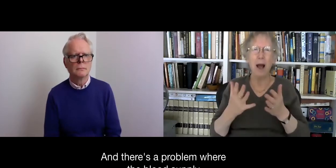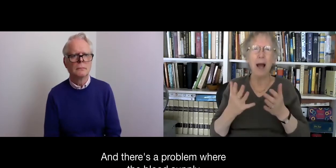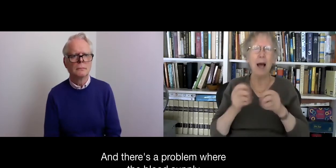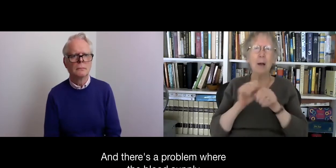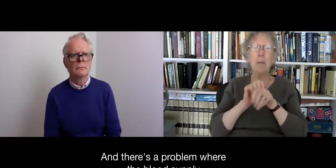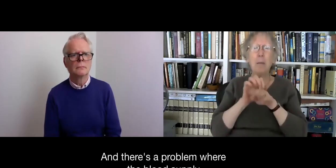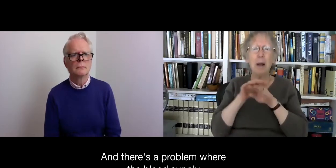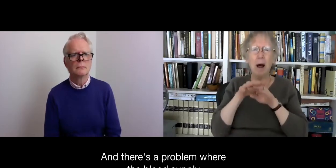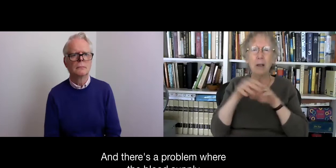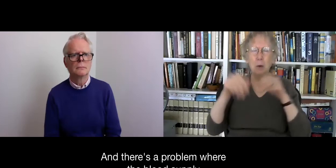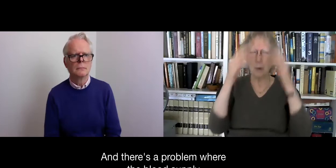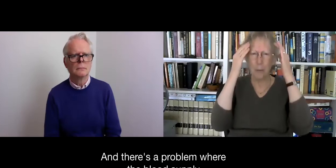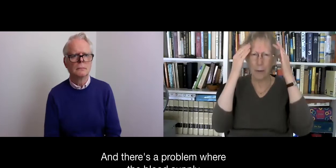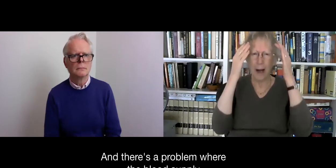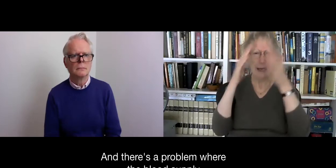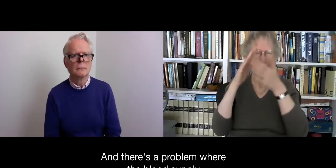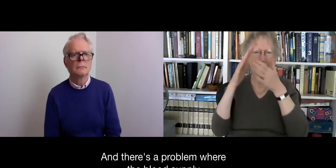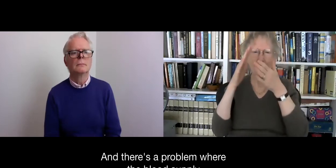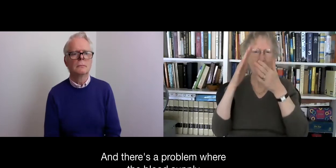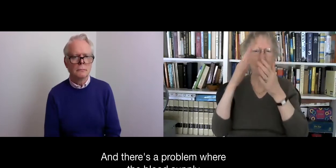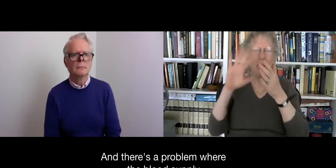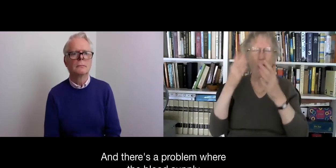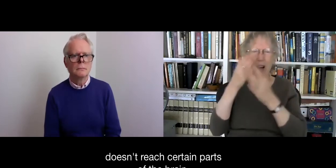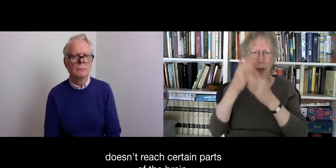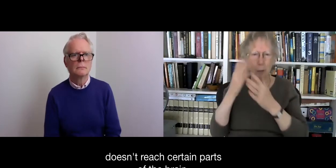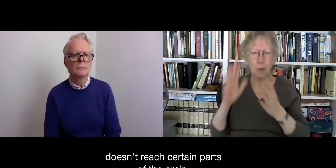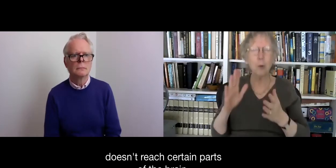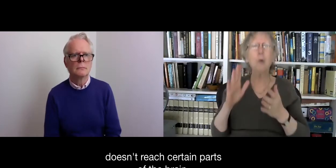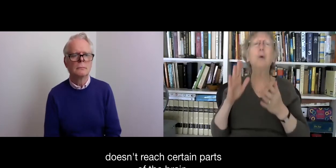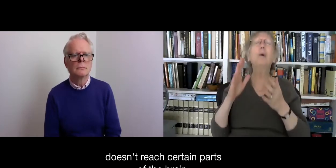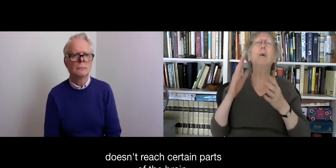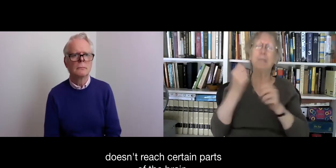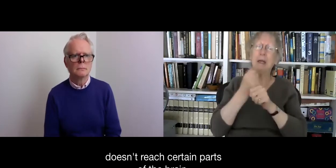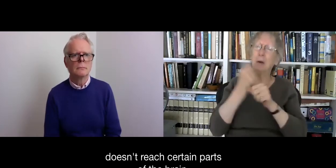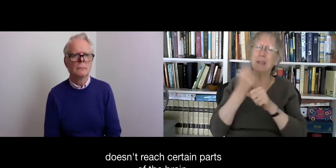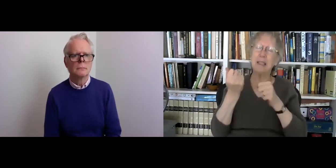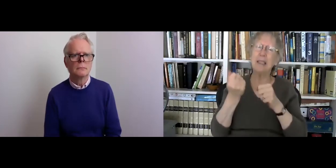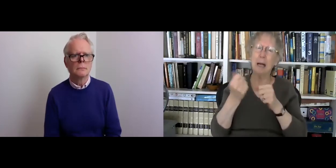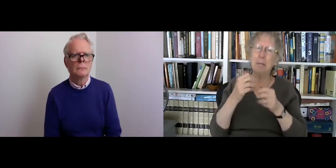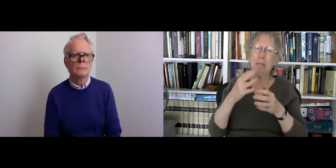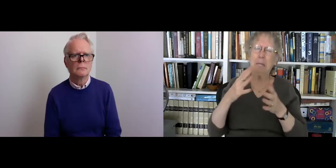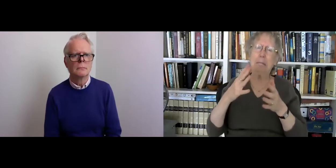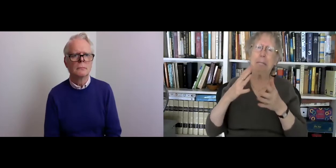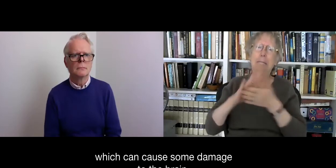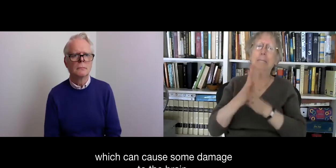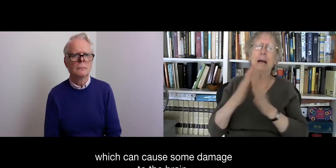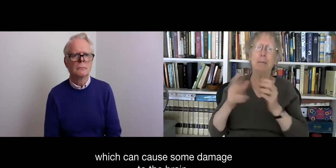and there's a problem where the blood supply doesn't reach certain parts of the brain, which